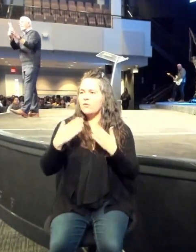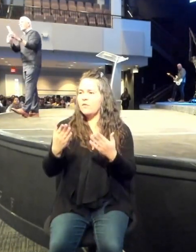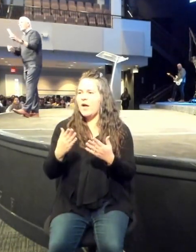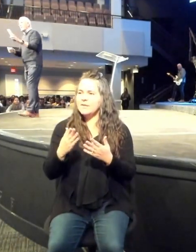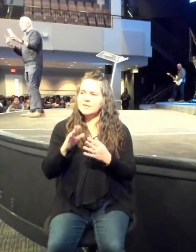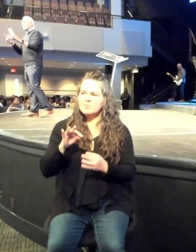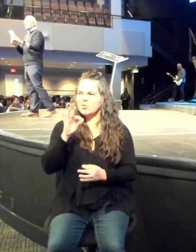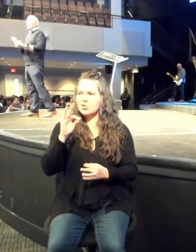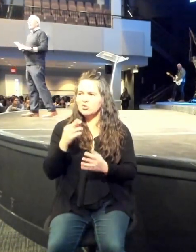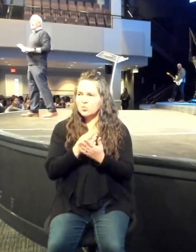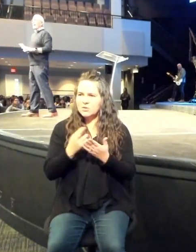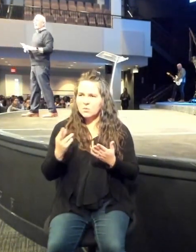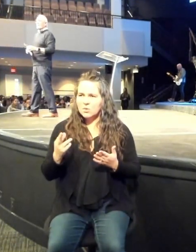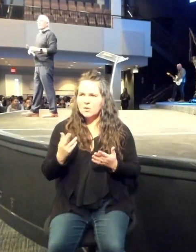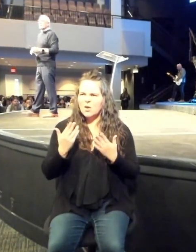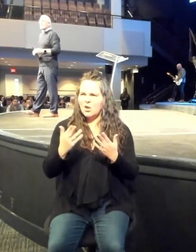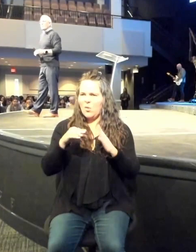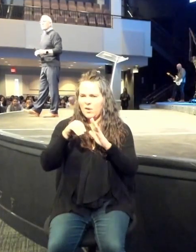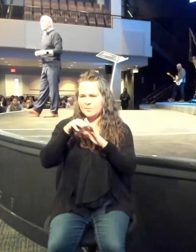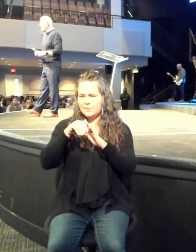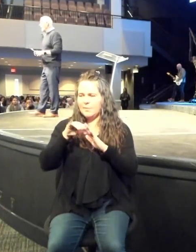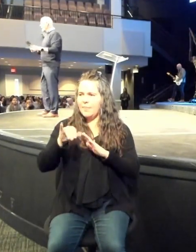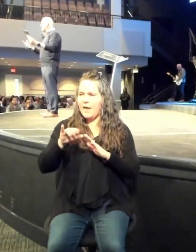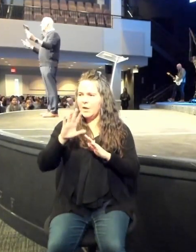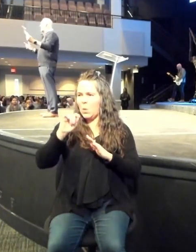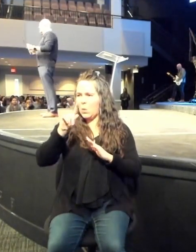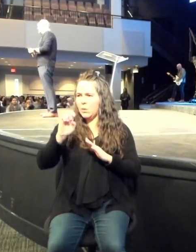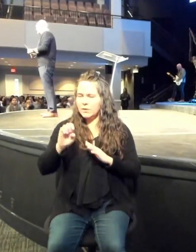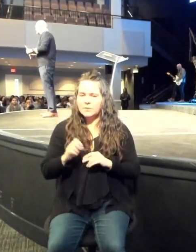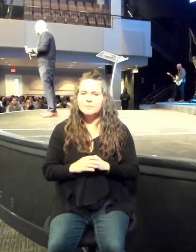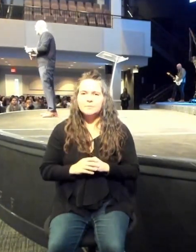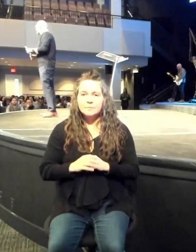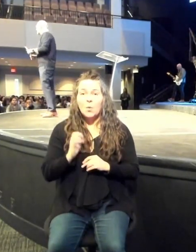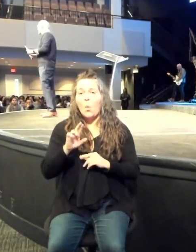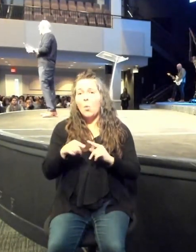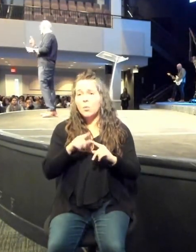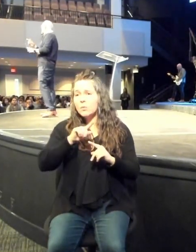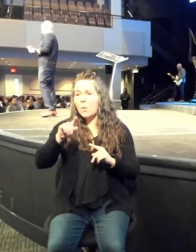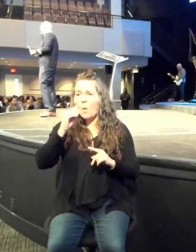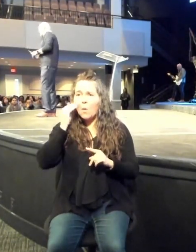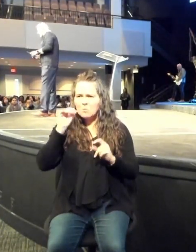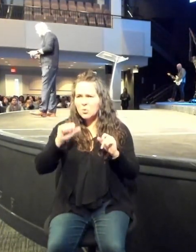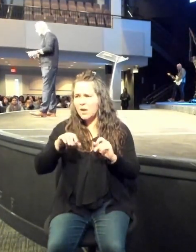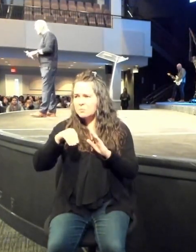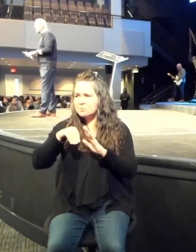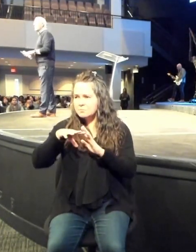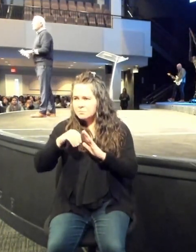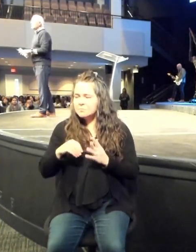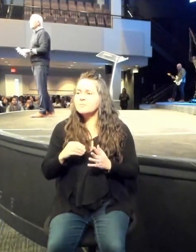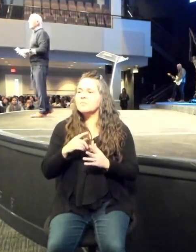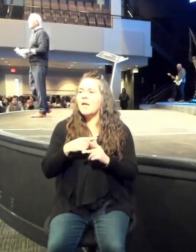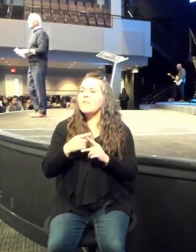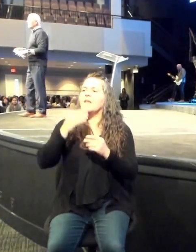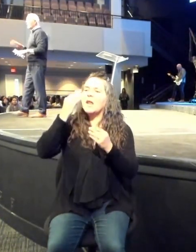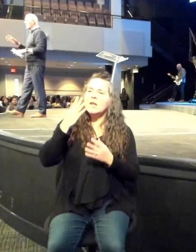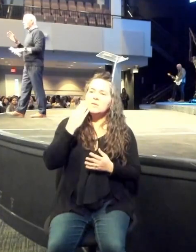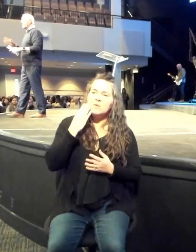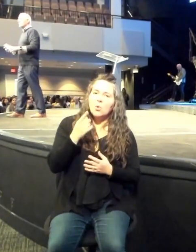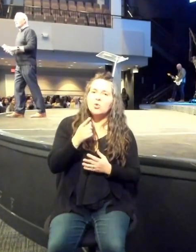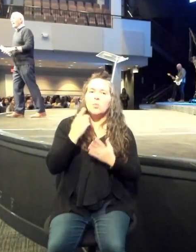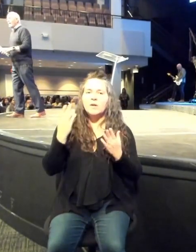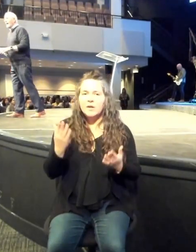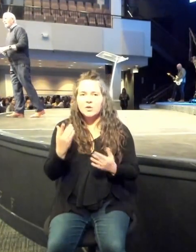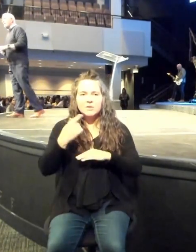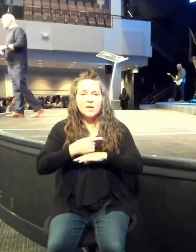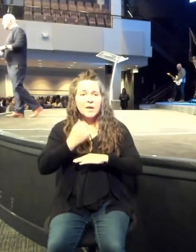QR code there. You can scan it now, later on the service, or even when you go home this afternoon. But let us know that you were here with us this weekend if you're here for the